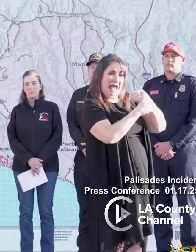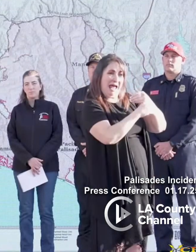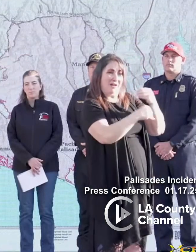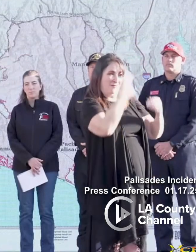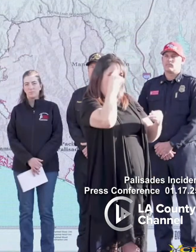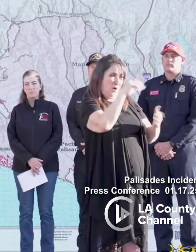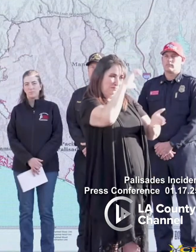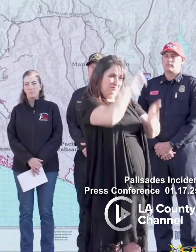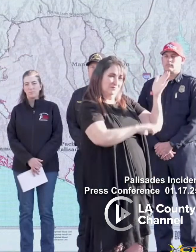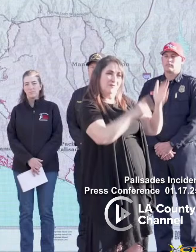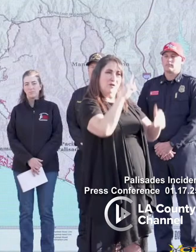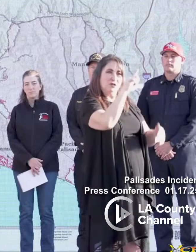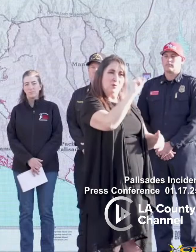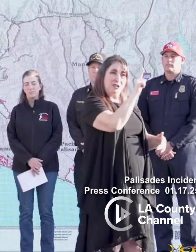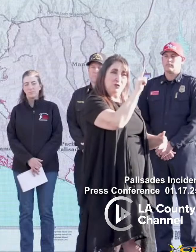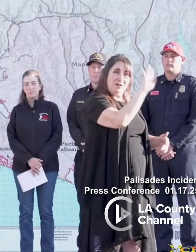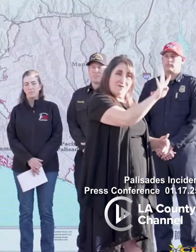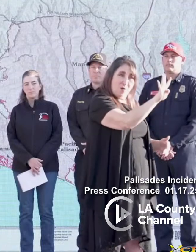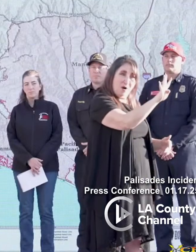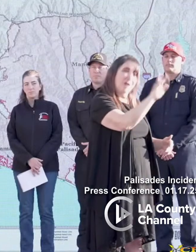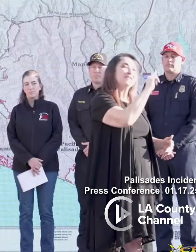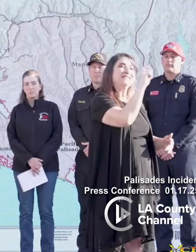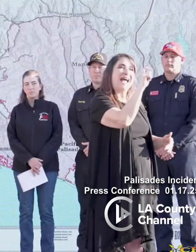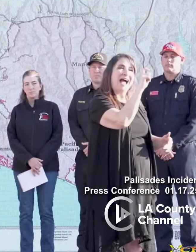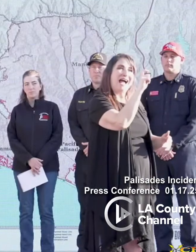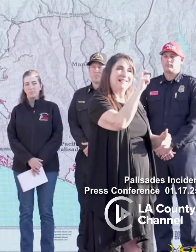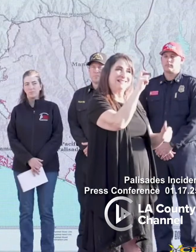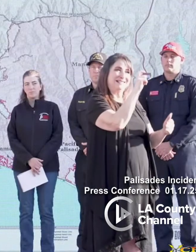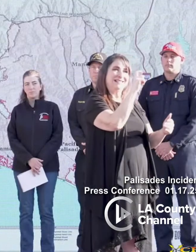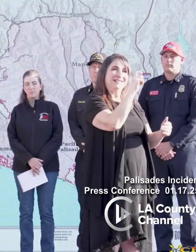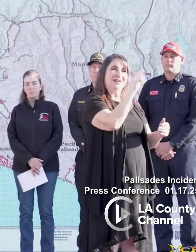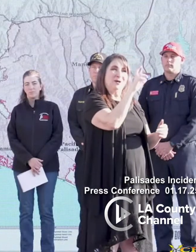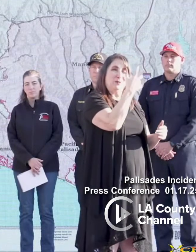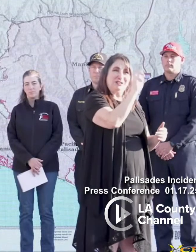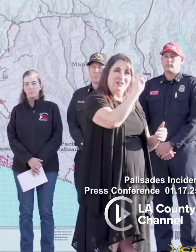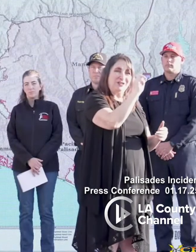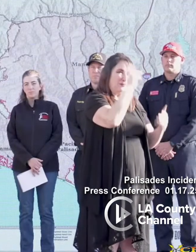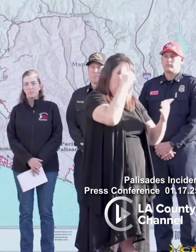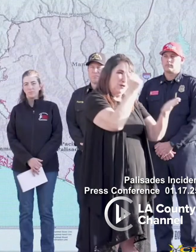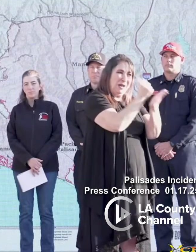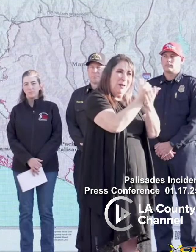return, you may help your cash flow right now.